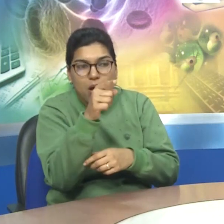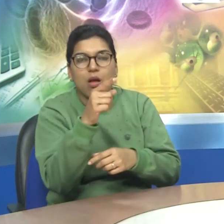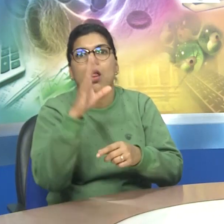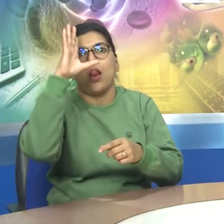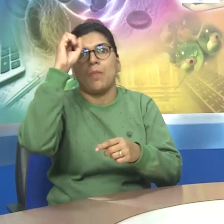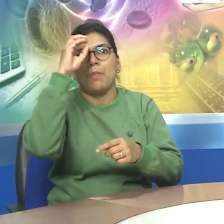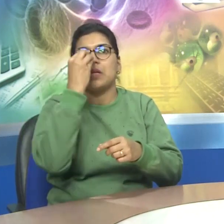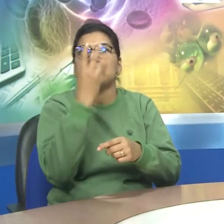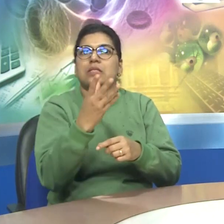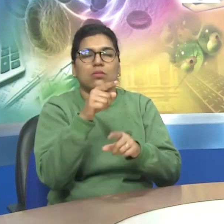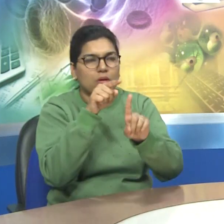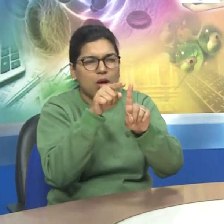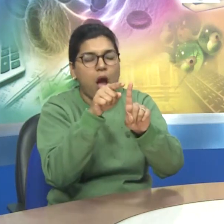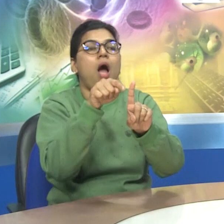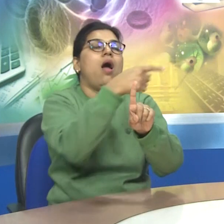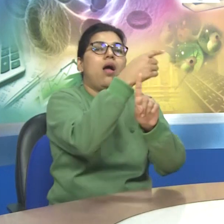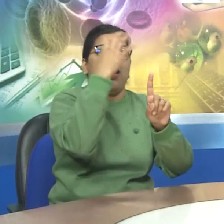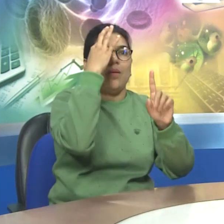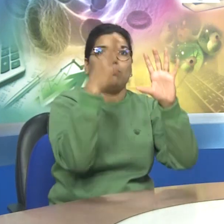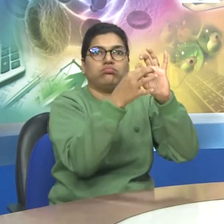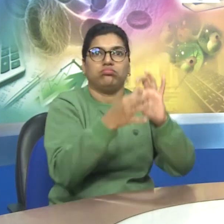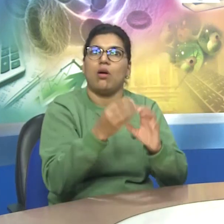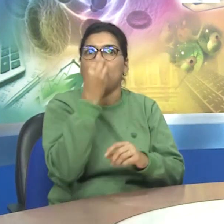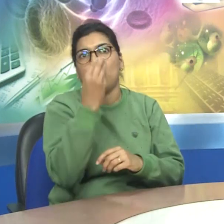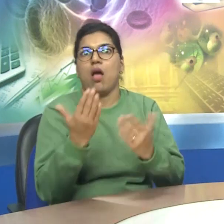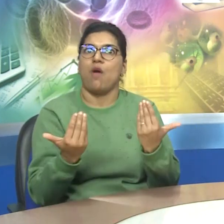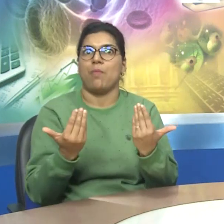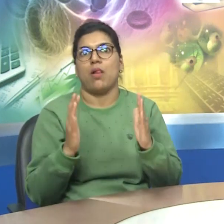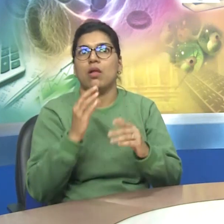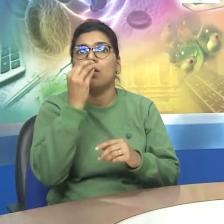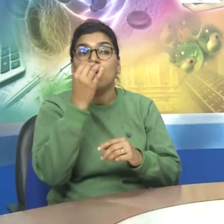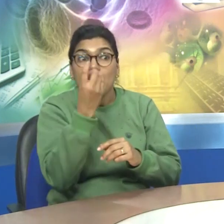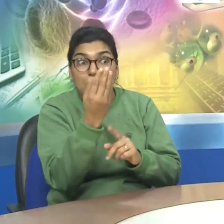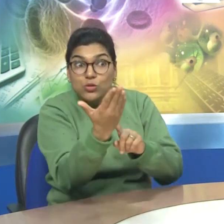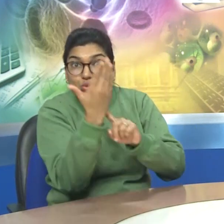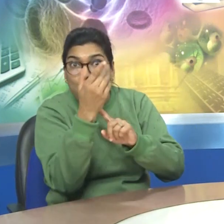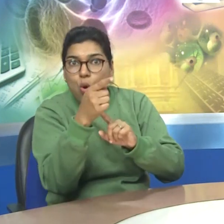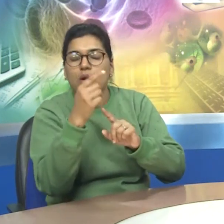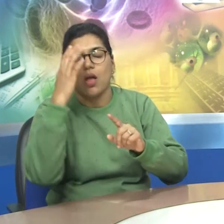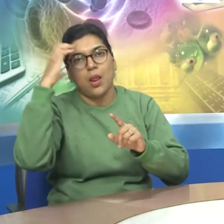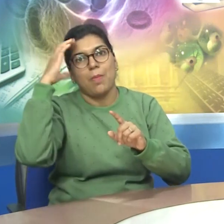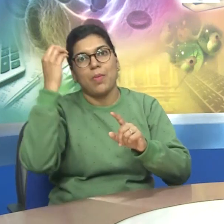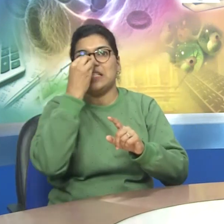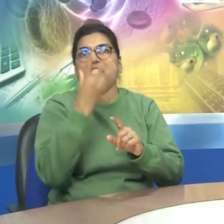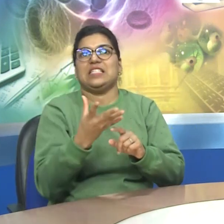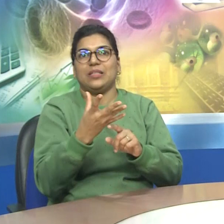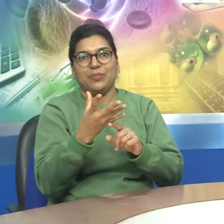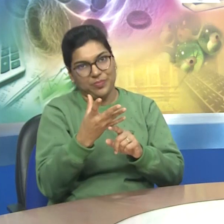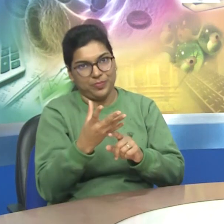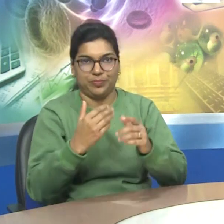Availability of mnemonic devices that facilitates easy recall of classification number.